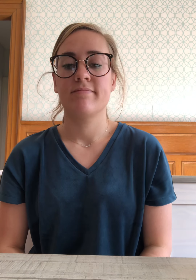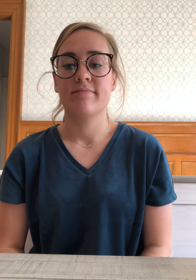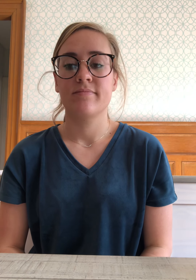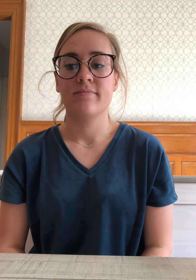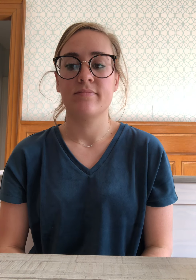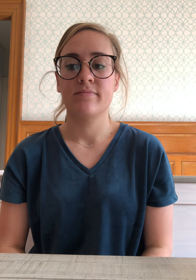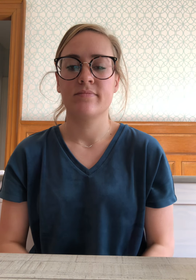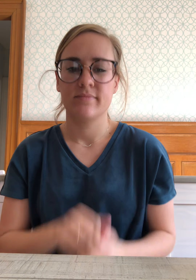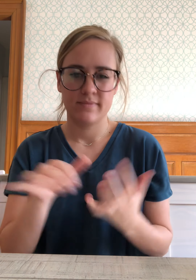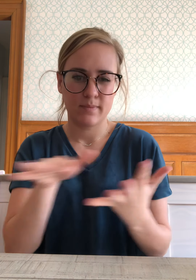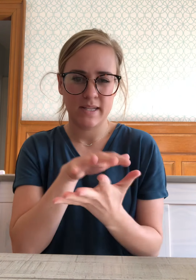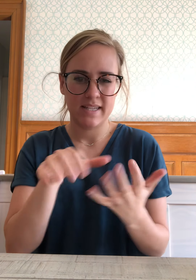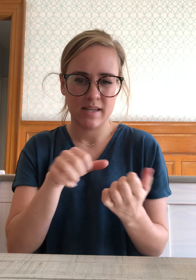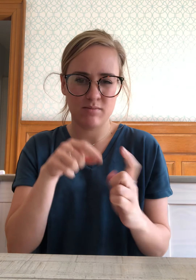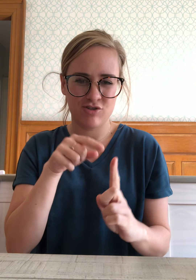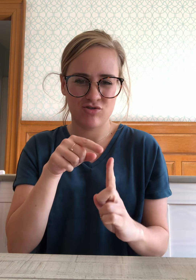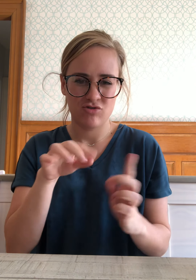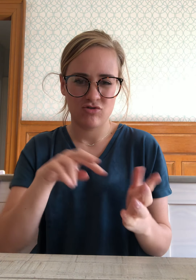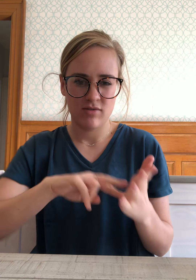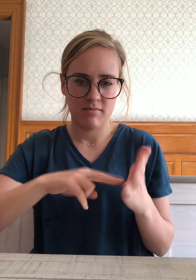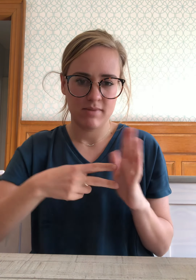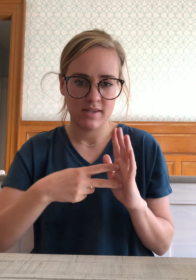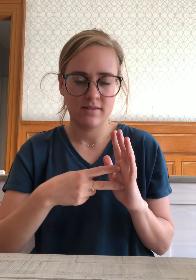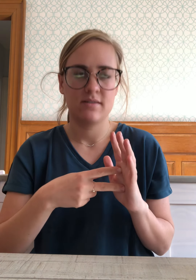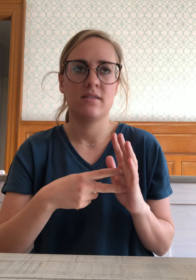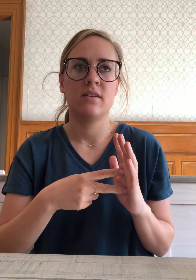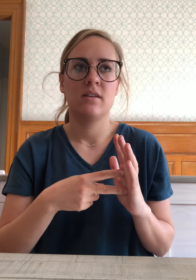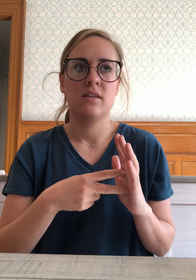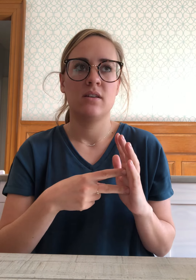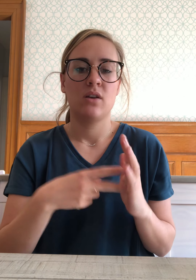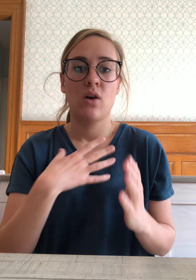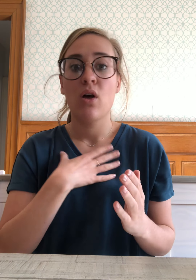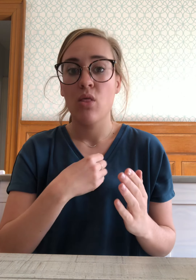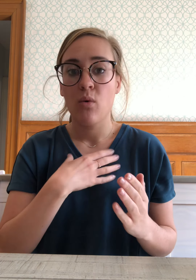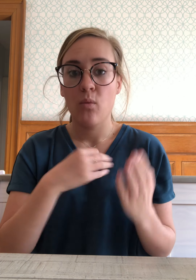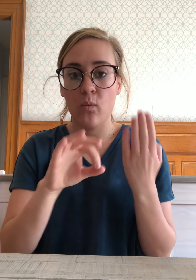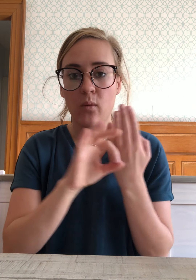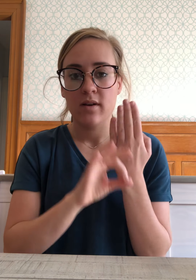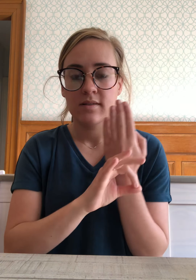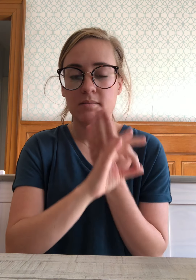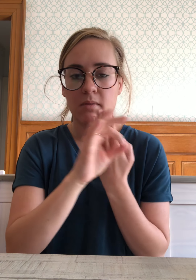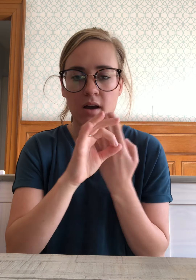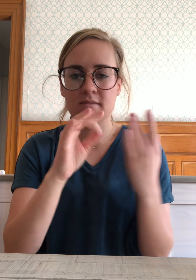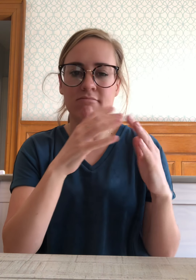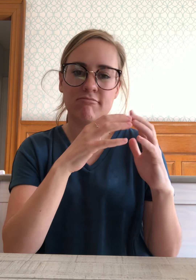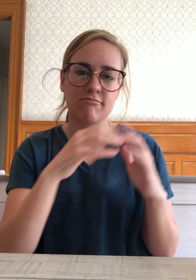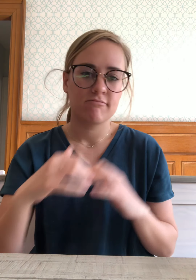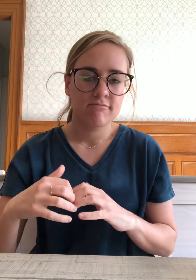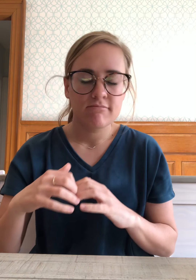Damage being, again, the white spots, decalcification, possible caries, and